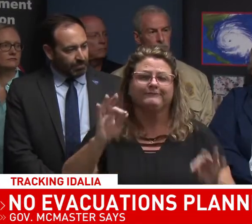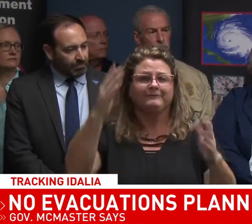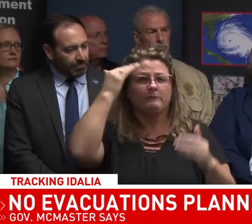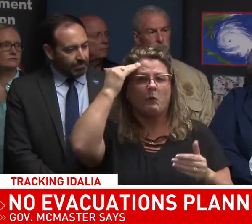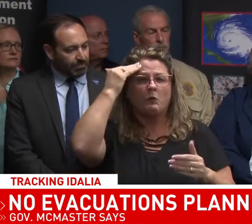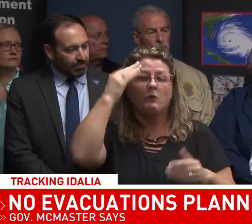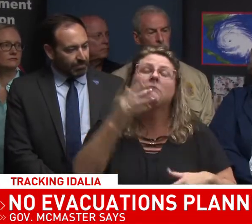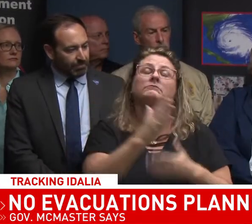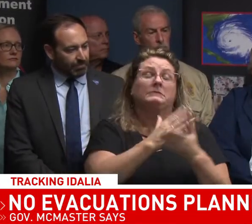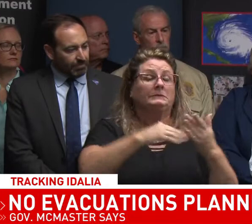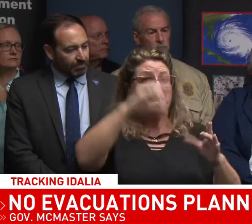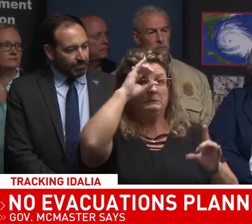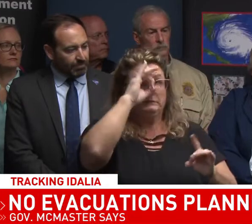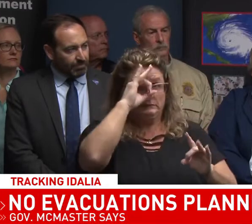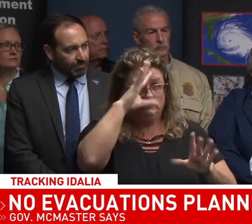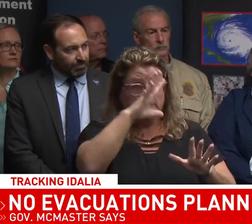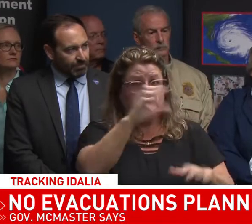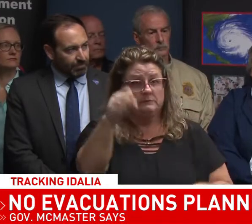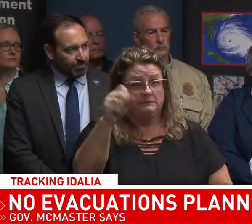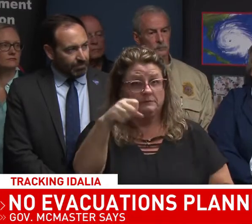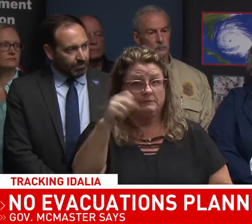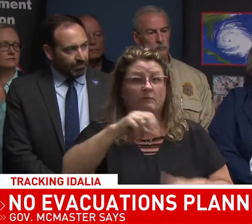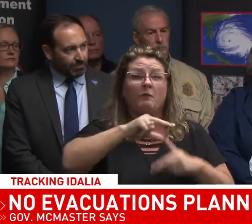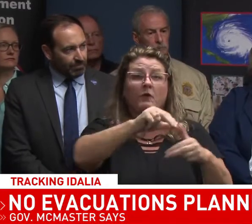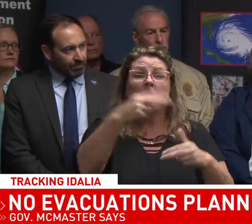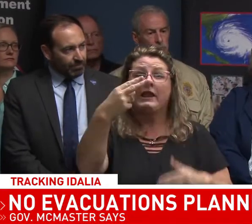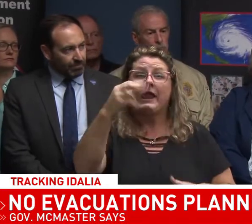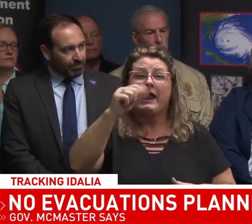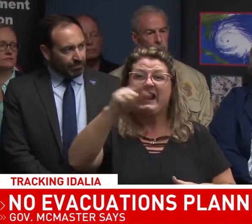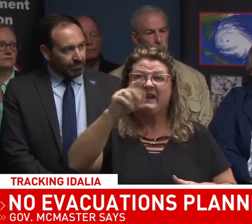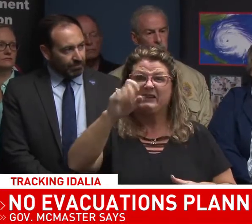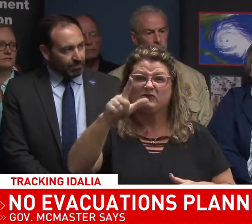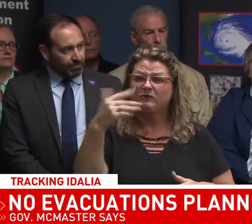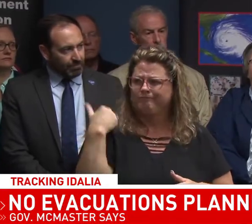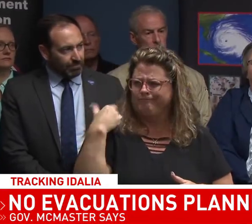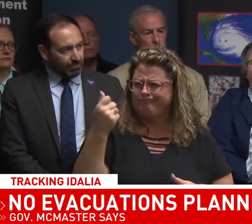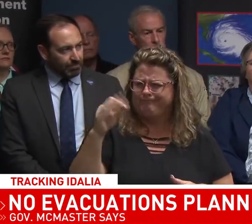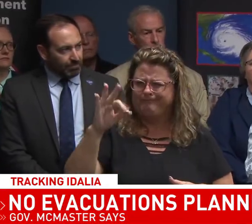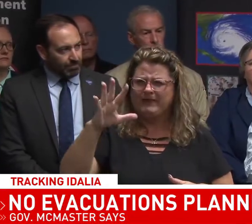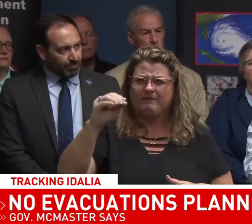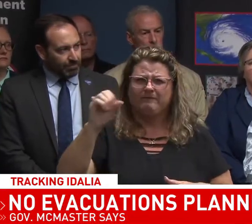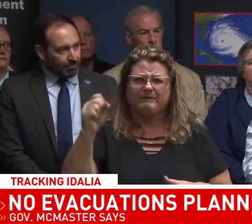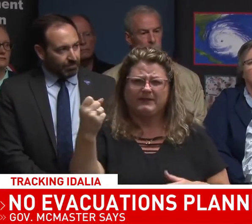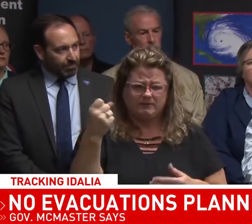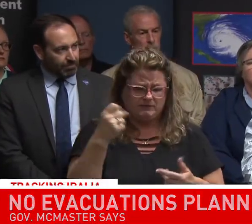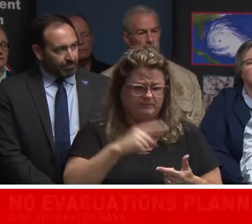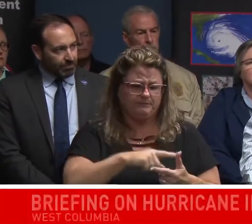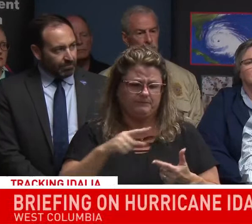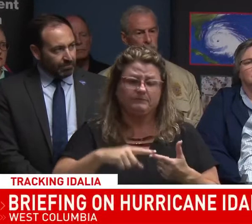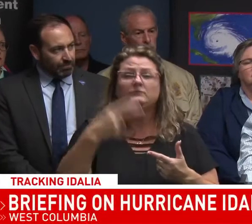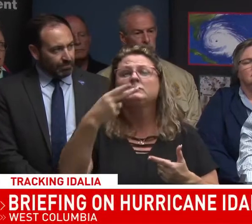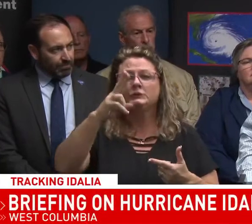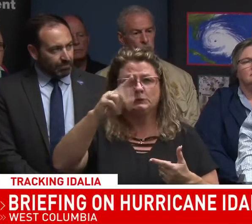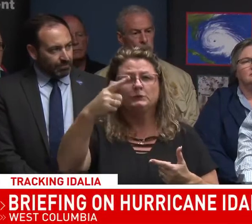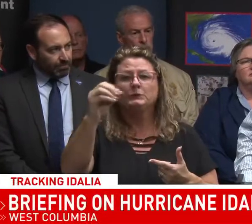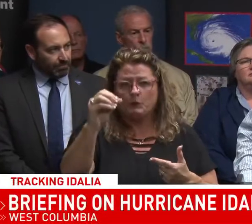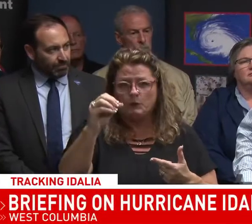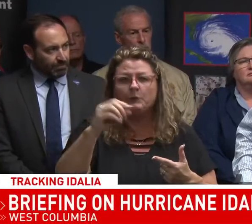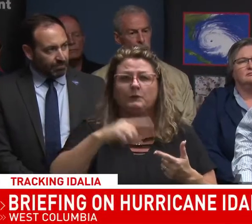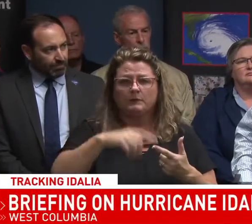some bad ones. One of the worst was Hurricane Hazel back in the 50s. Another was, of course, Hugo in